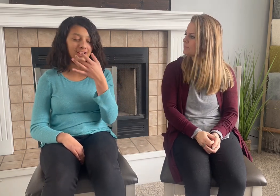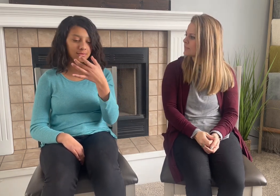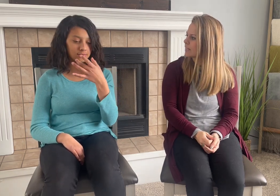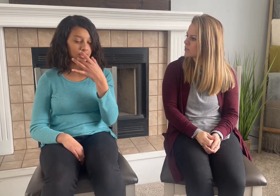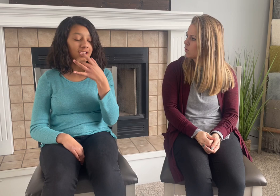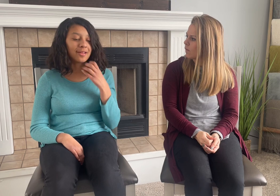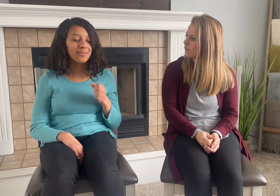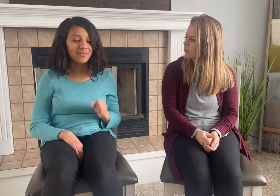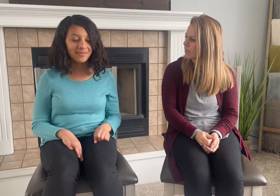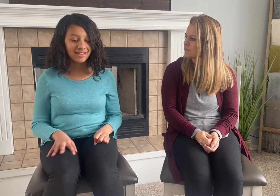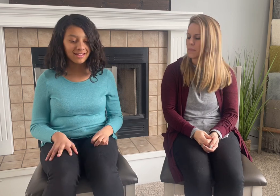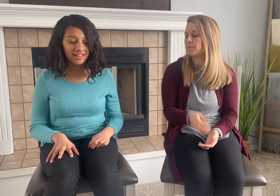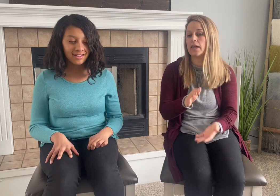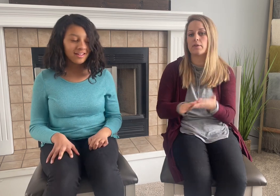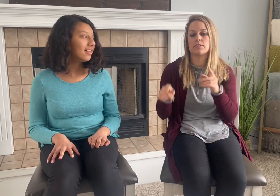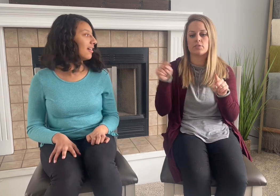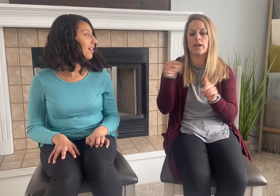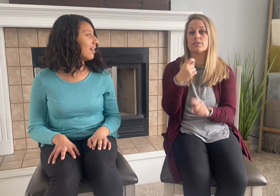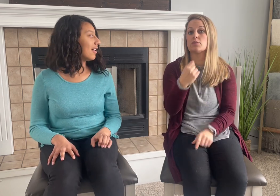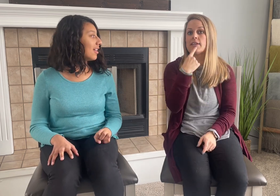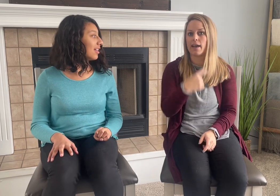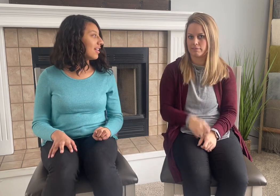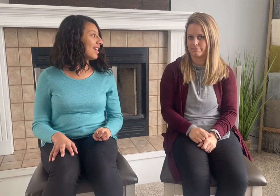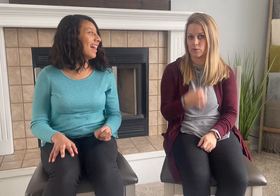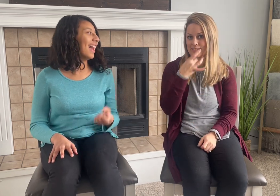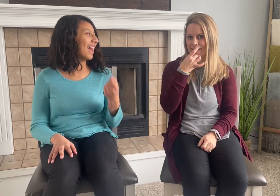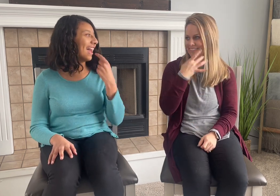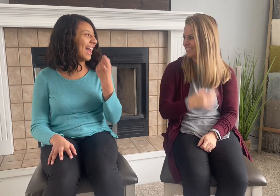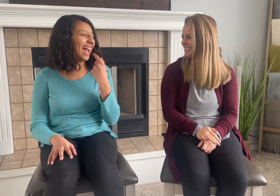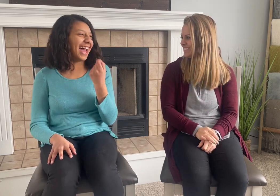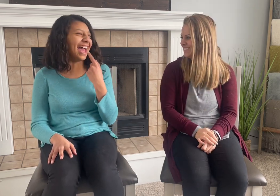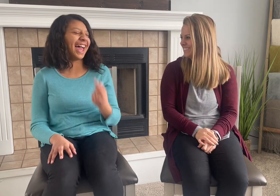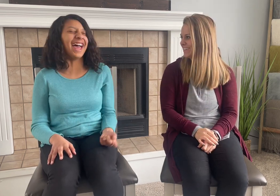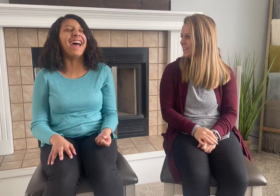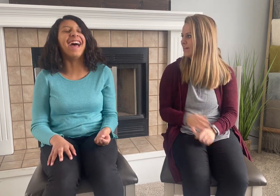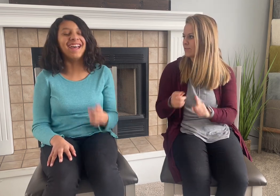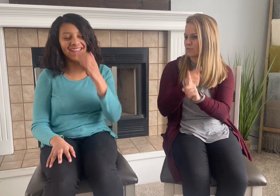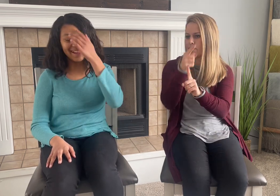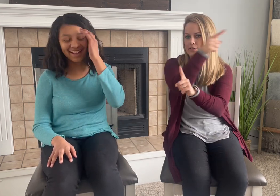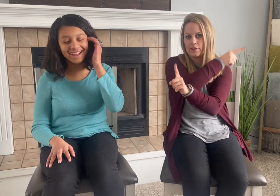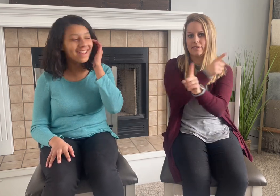That's cool. Cookie. But anyways, sorry. So snack. That was a rabbit trail.